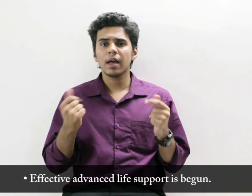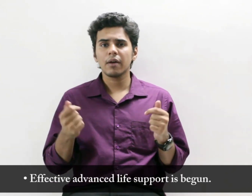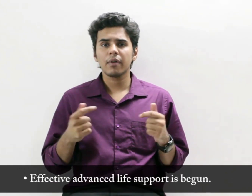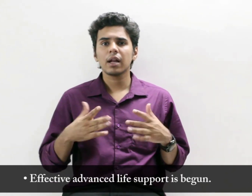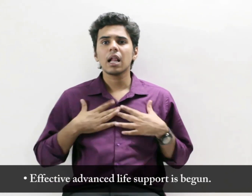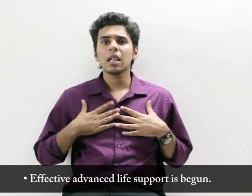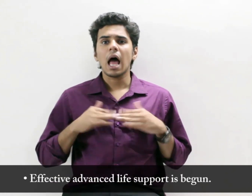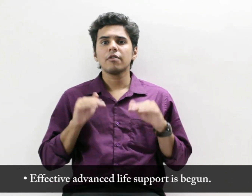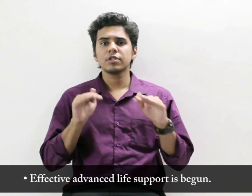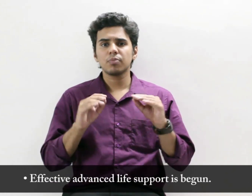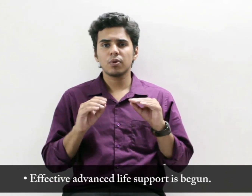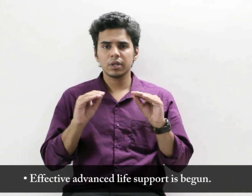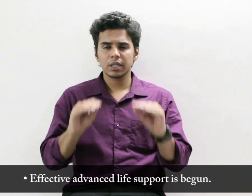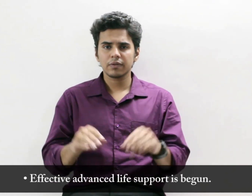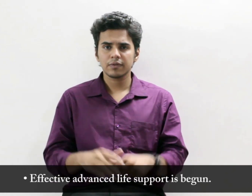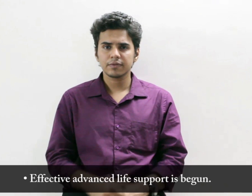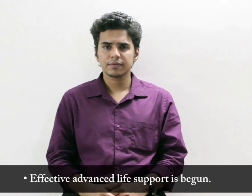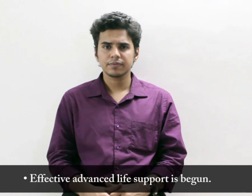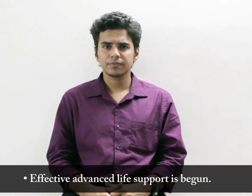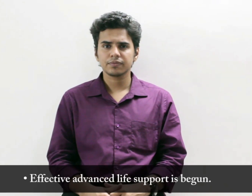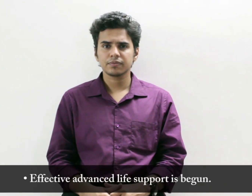Effective advanced life support is begun.